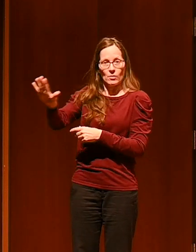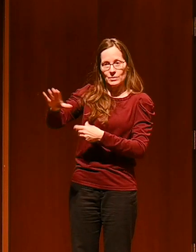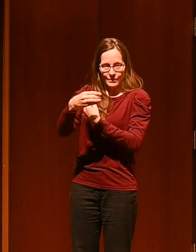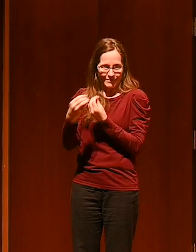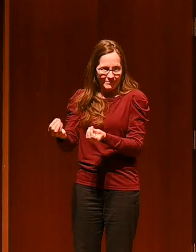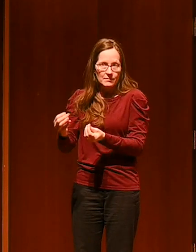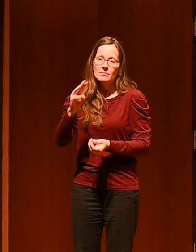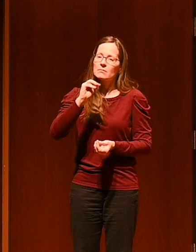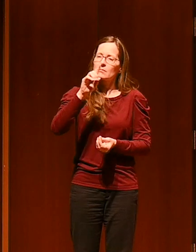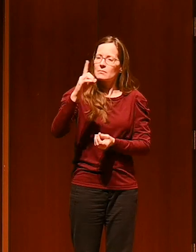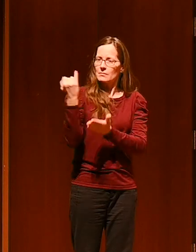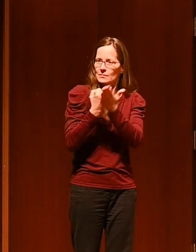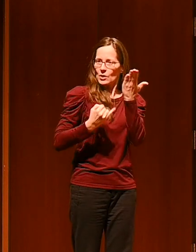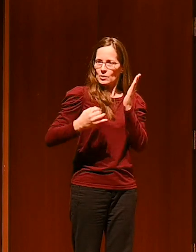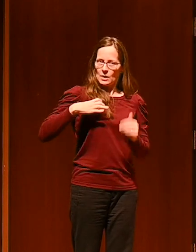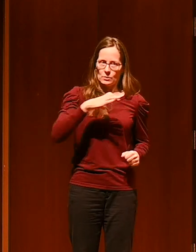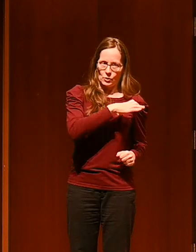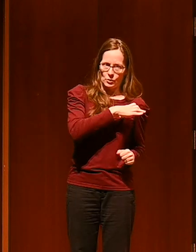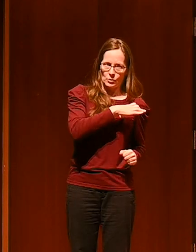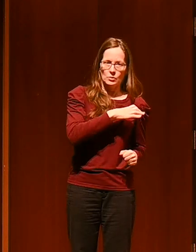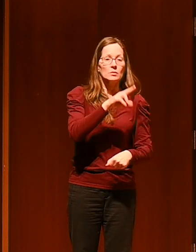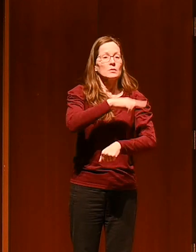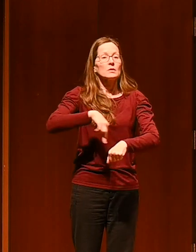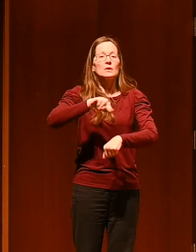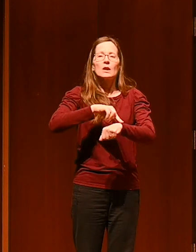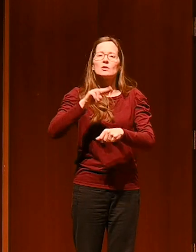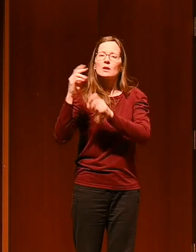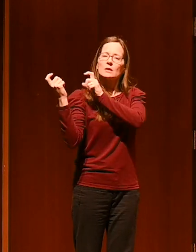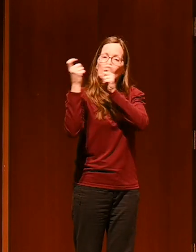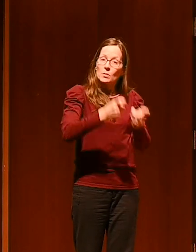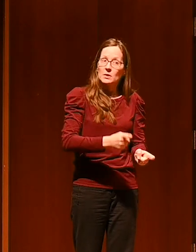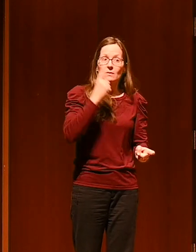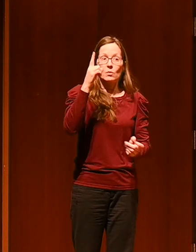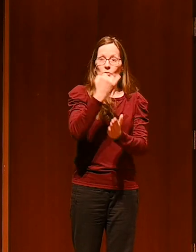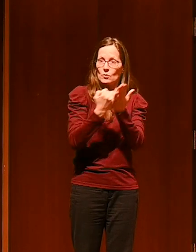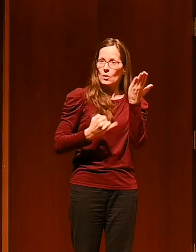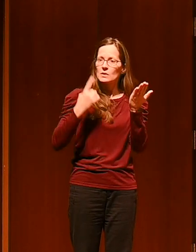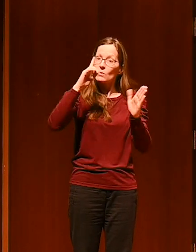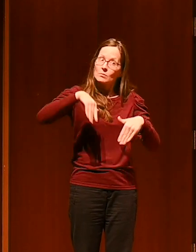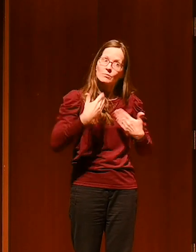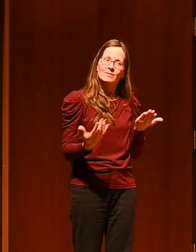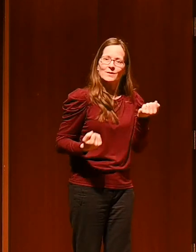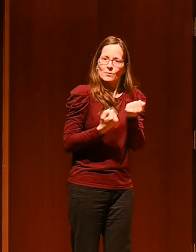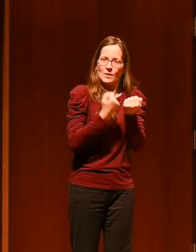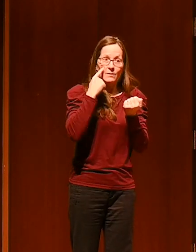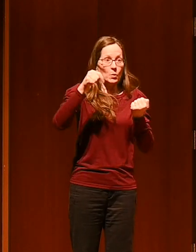Arts Council, and the National Endowment for the Arts for providing support for this effort.